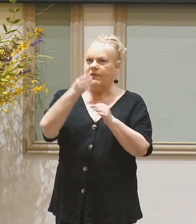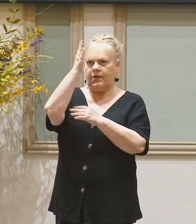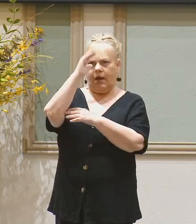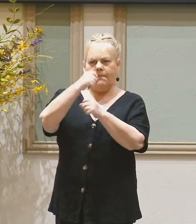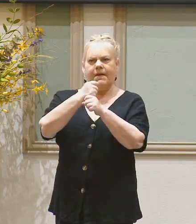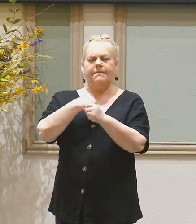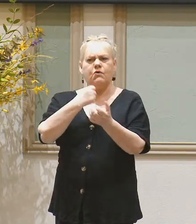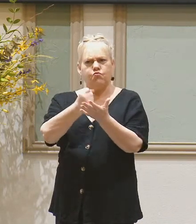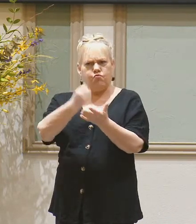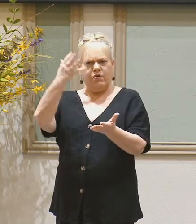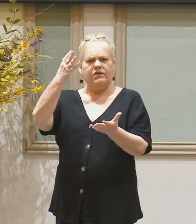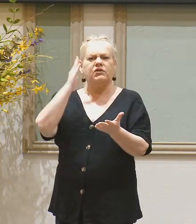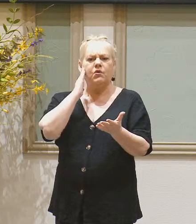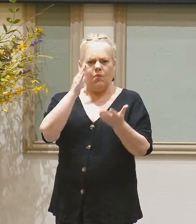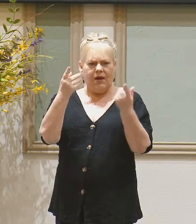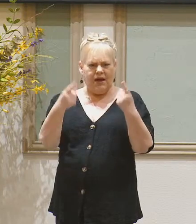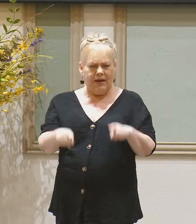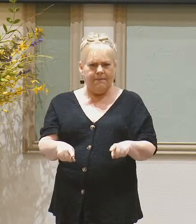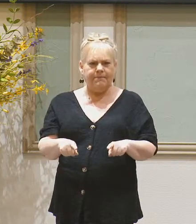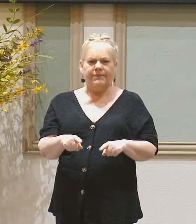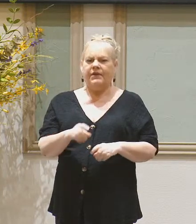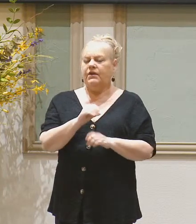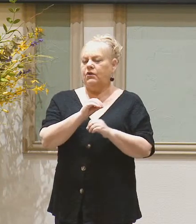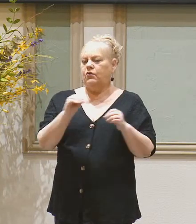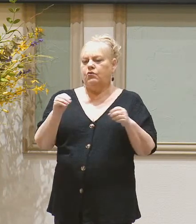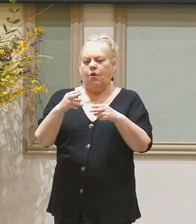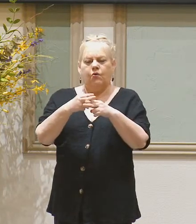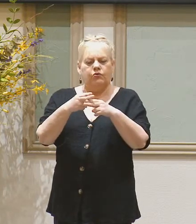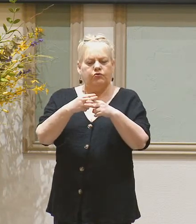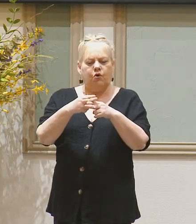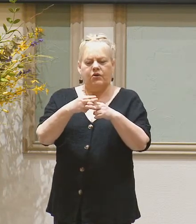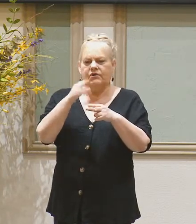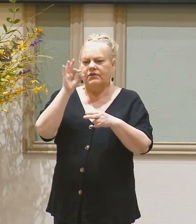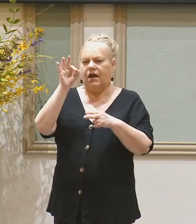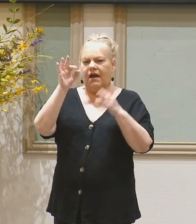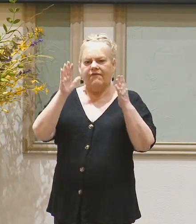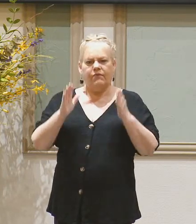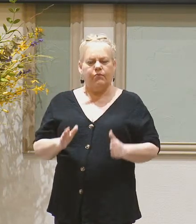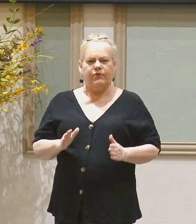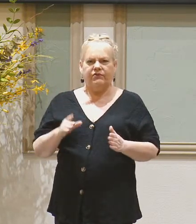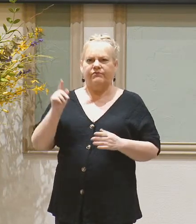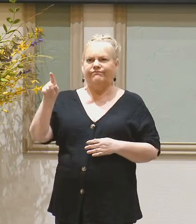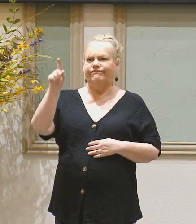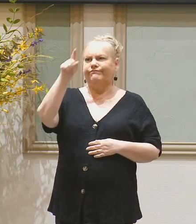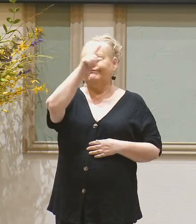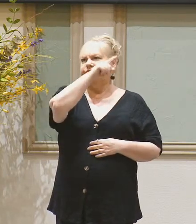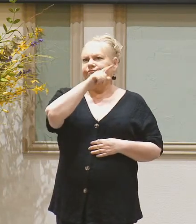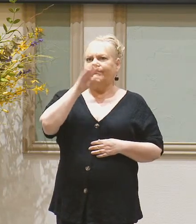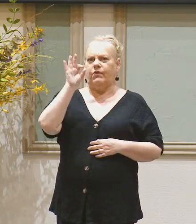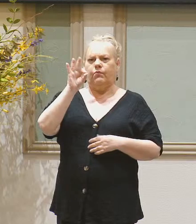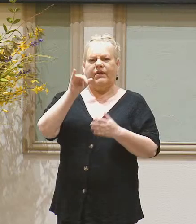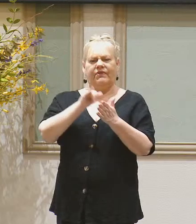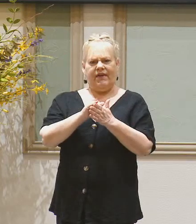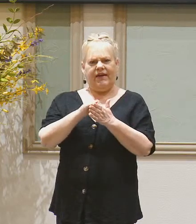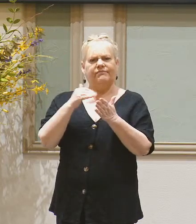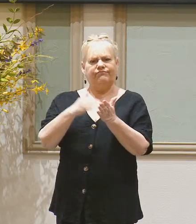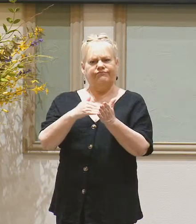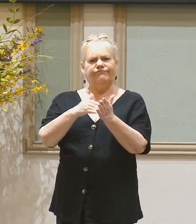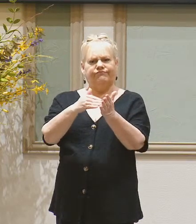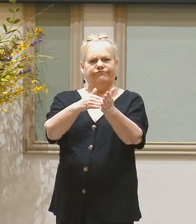too. And there is no shortage of preachers who preach that on a regular